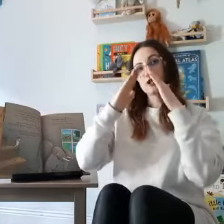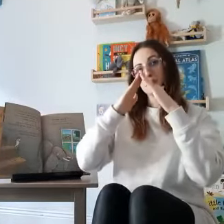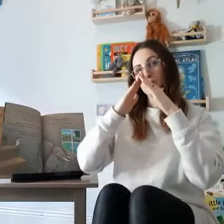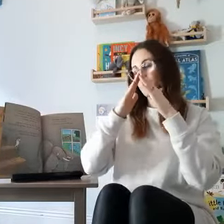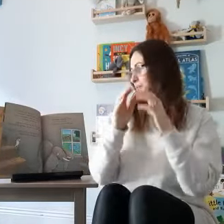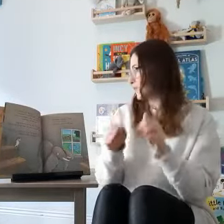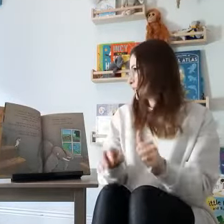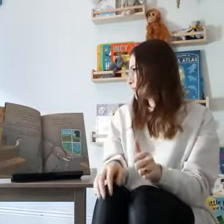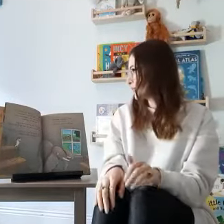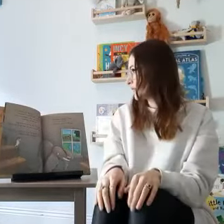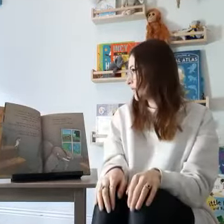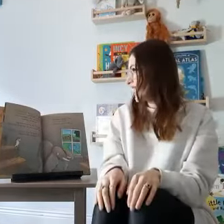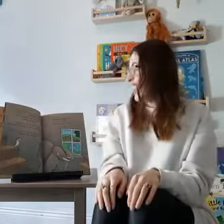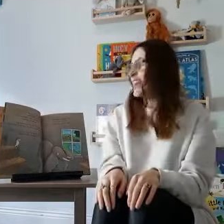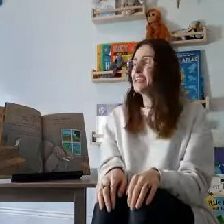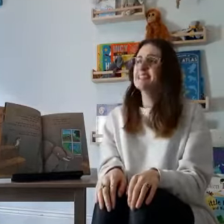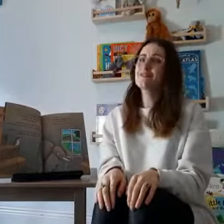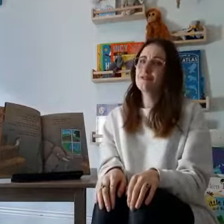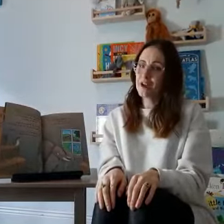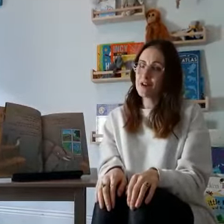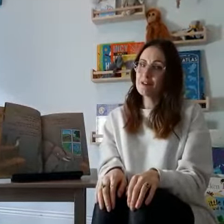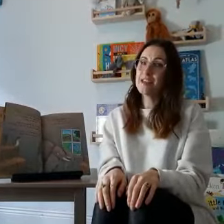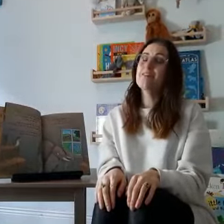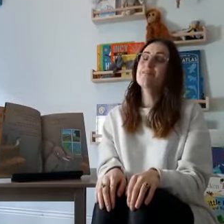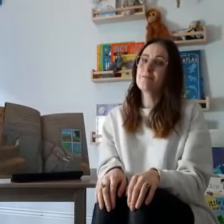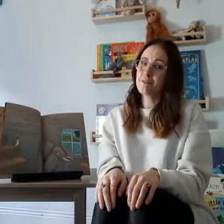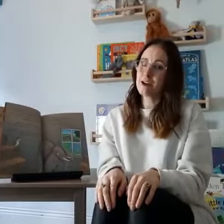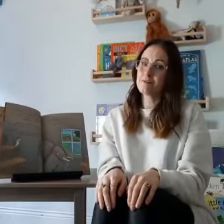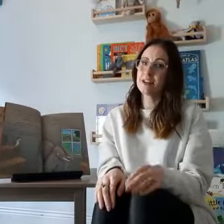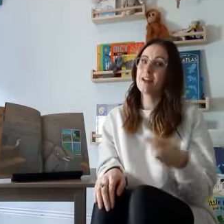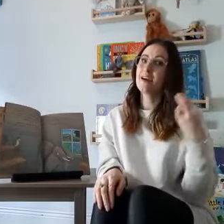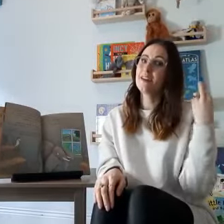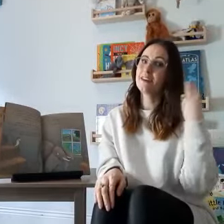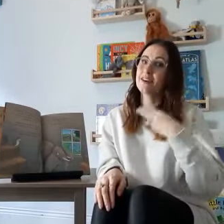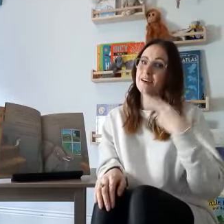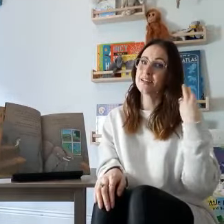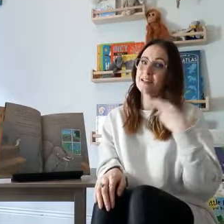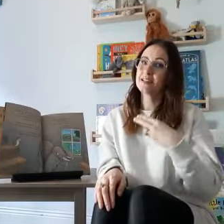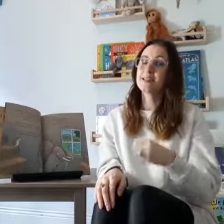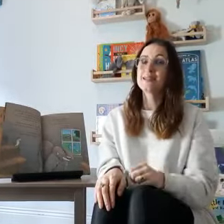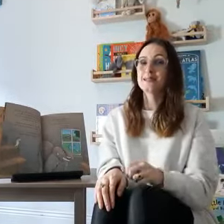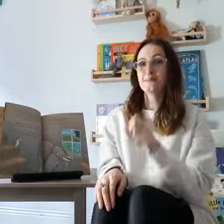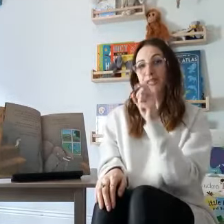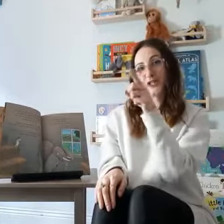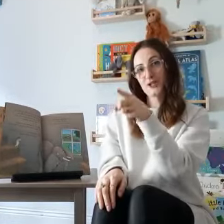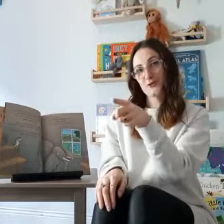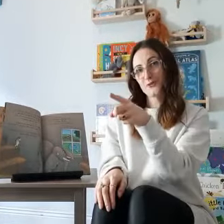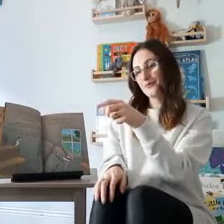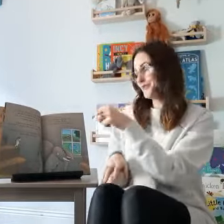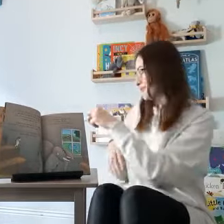zoo. It's very, very nice to meet you."